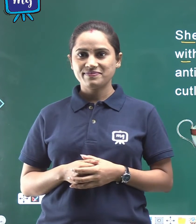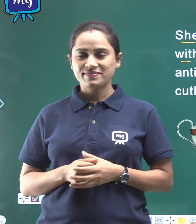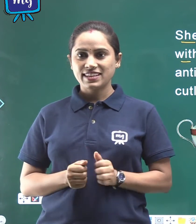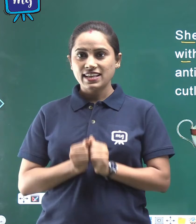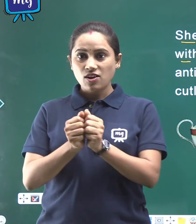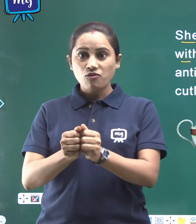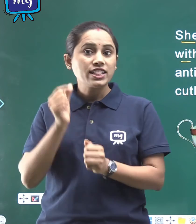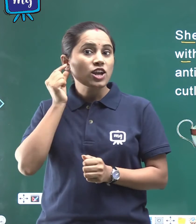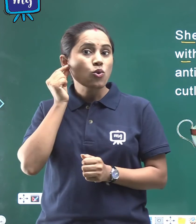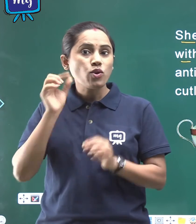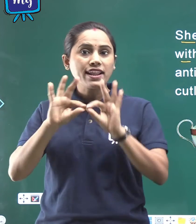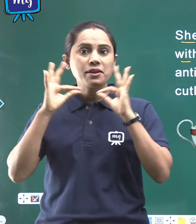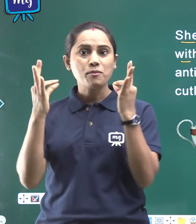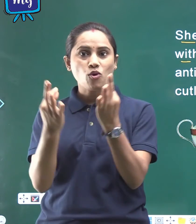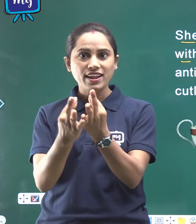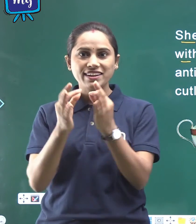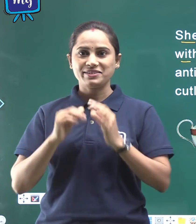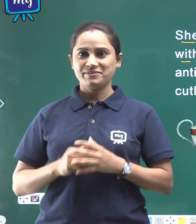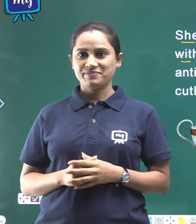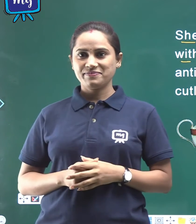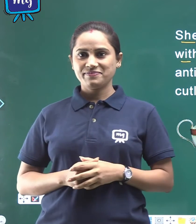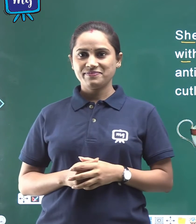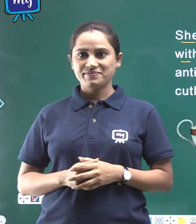with golden border